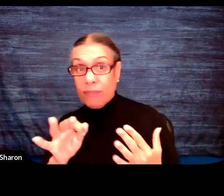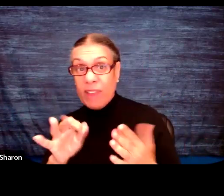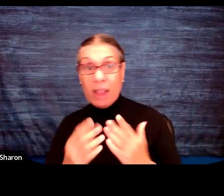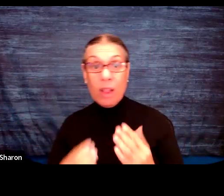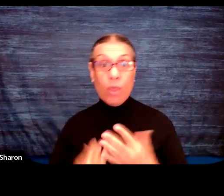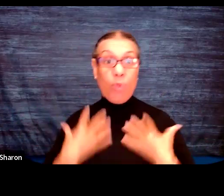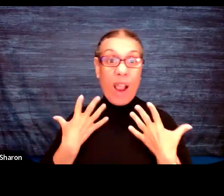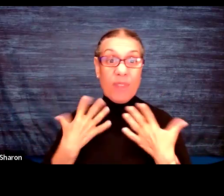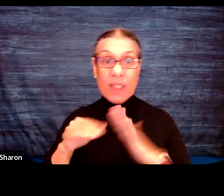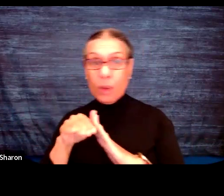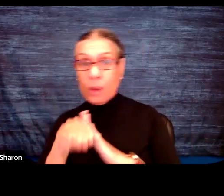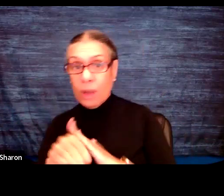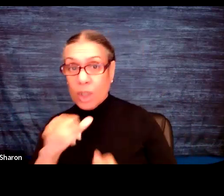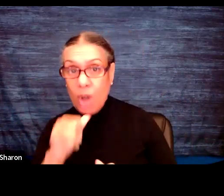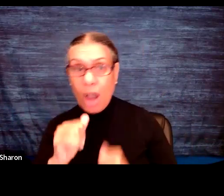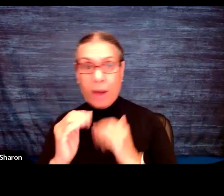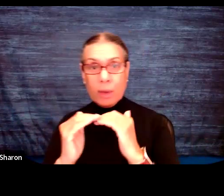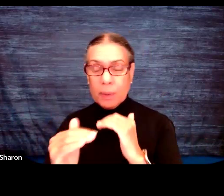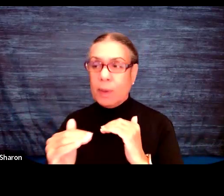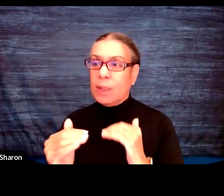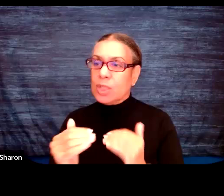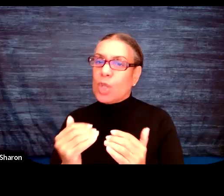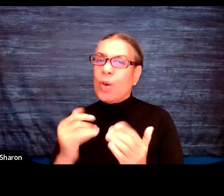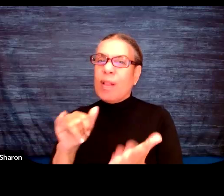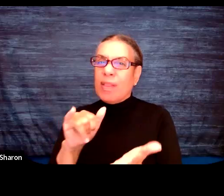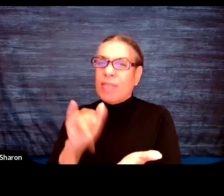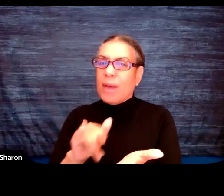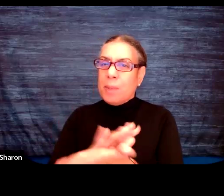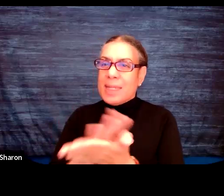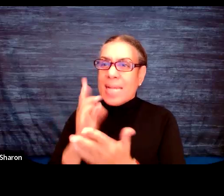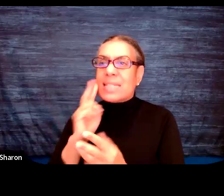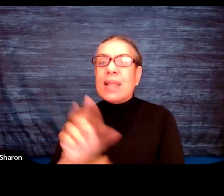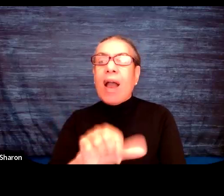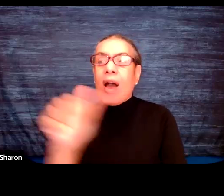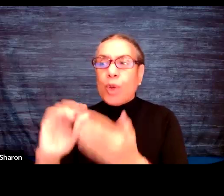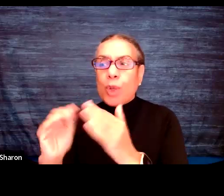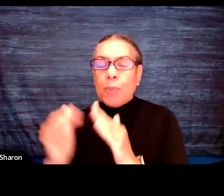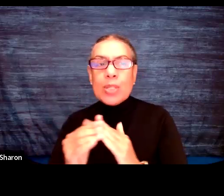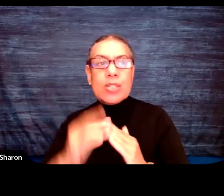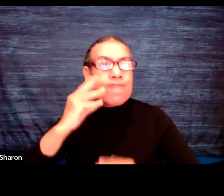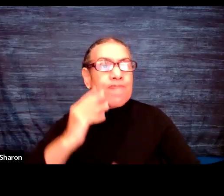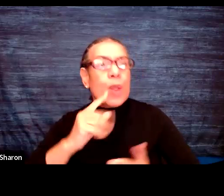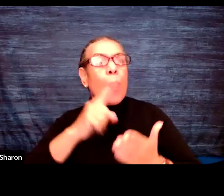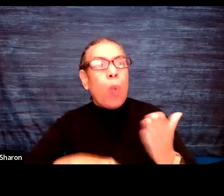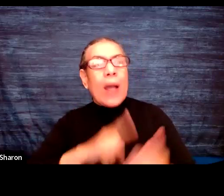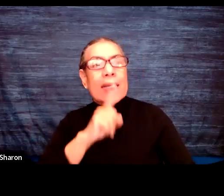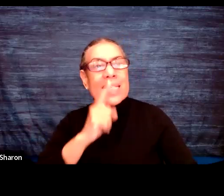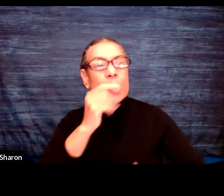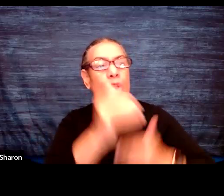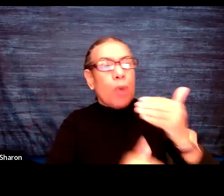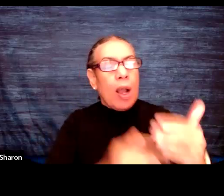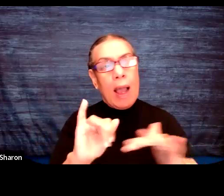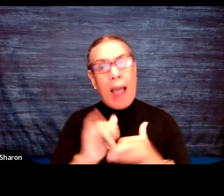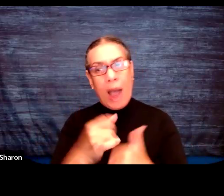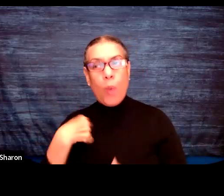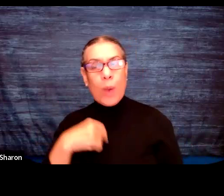also be something for other school communities to look at, to see like what the process is and how we're continuing to stay